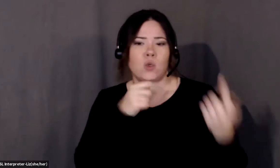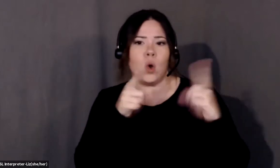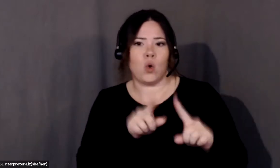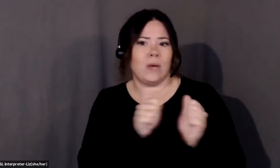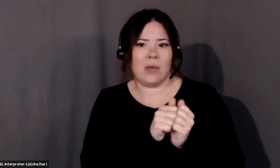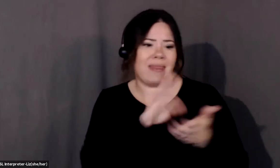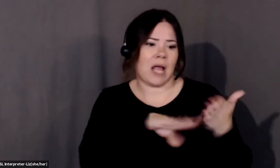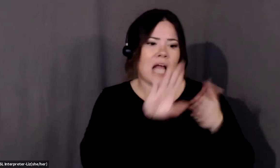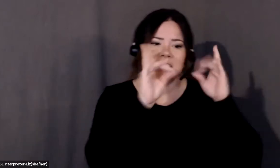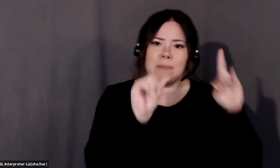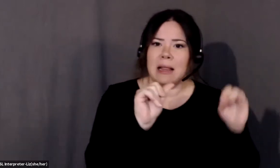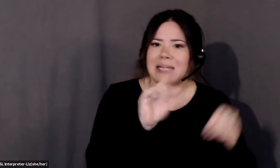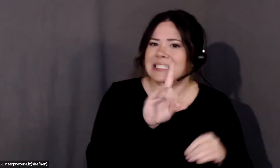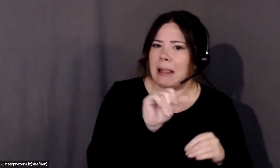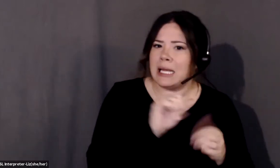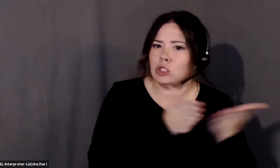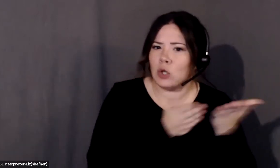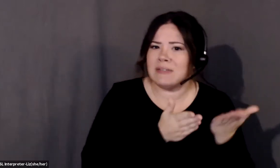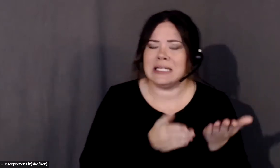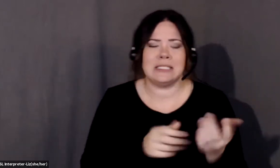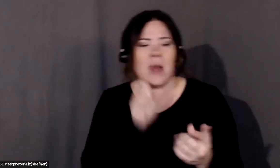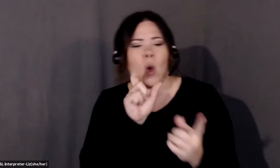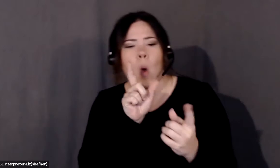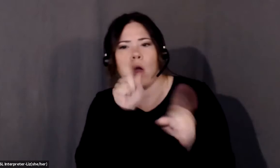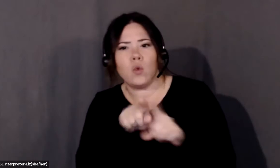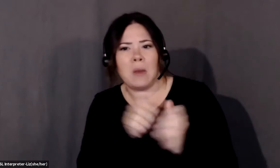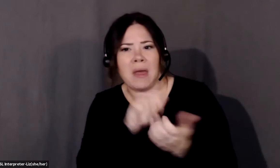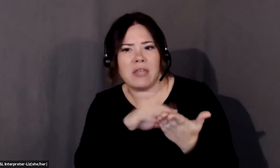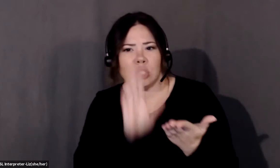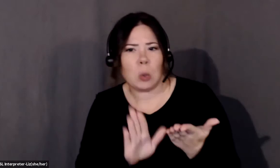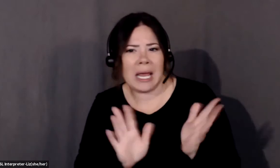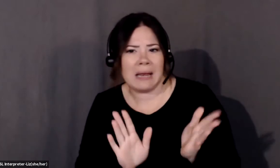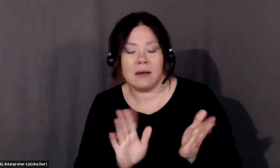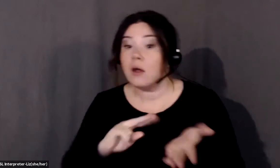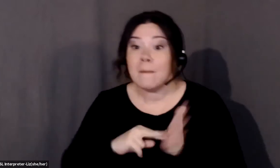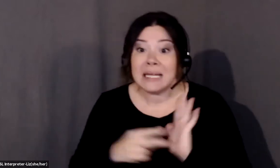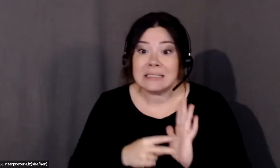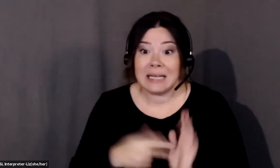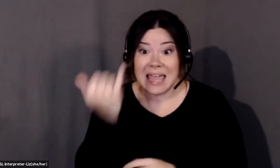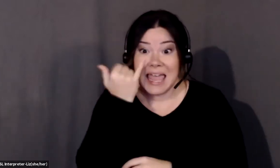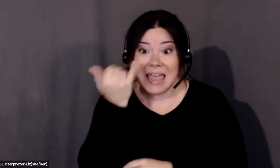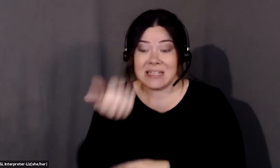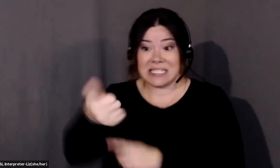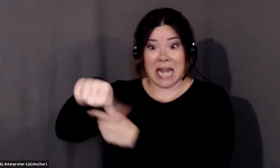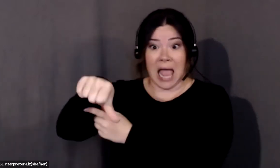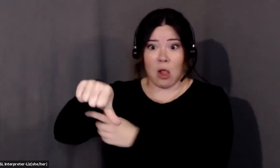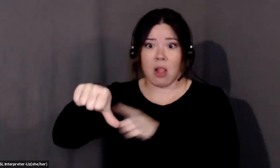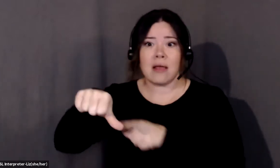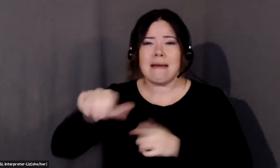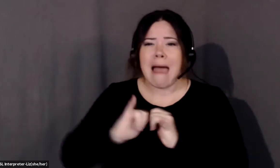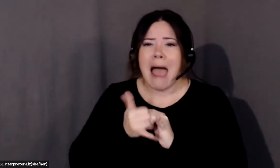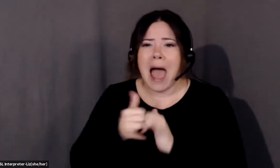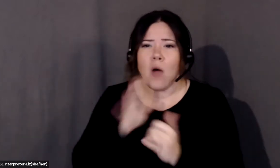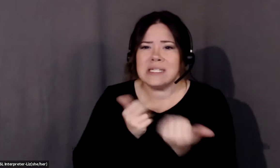student. In other words, if there's a denial of an accommodation, is the denial defendable